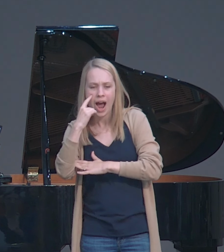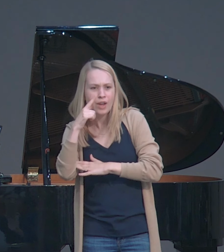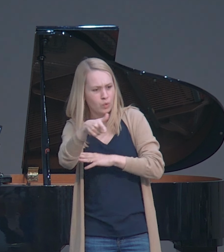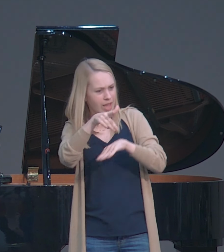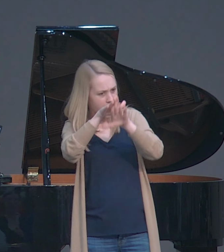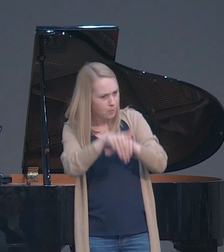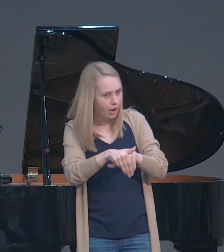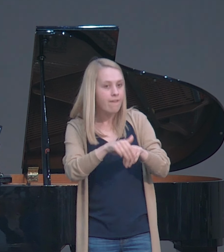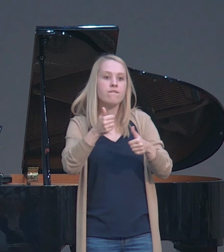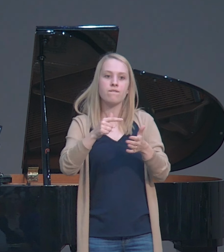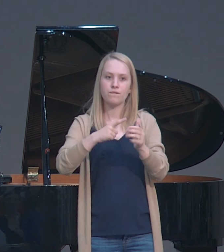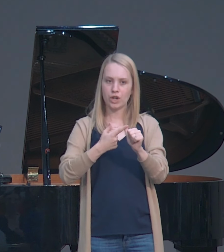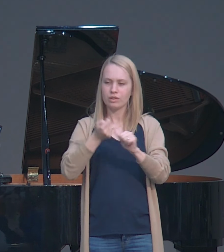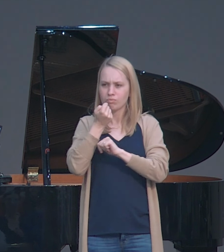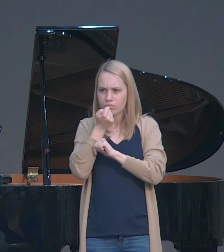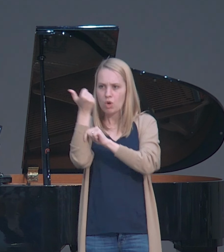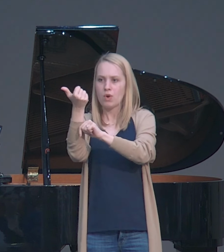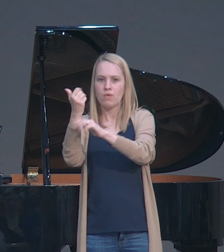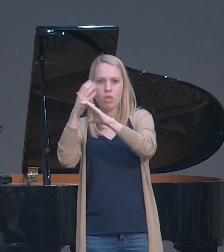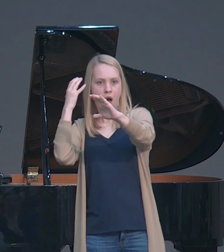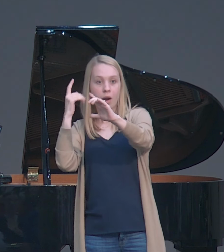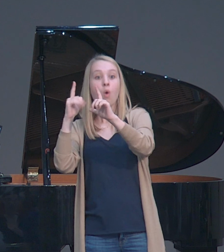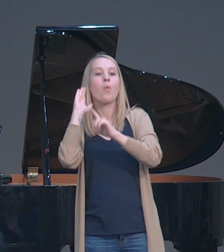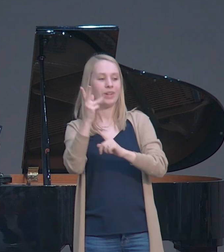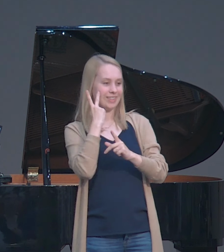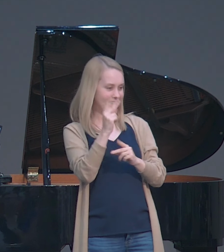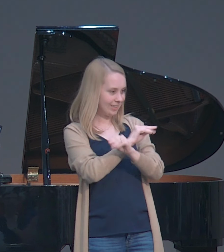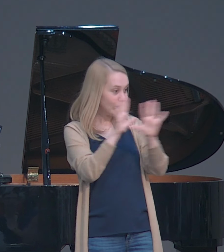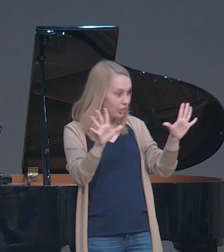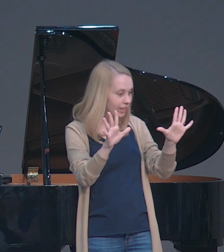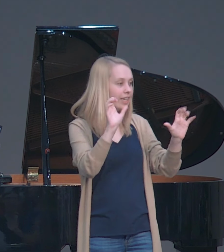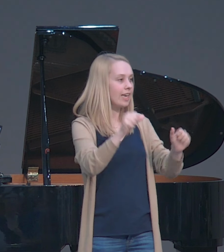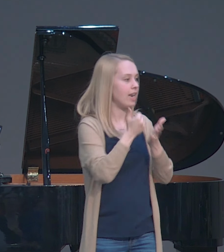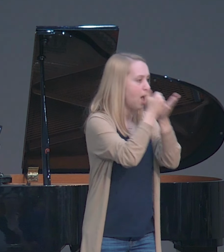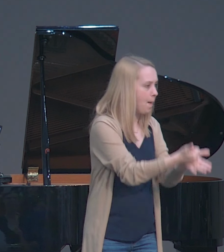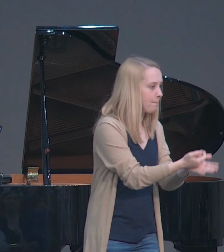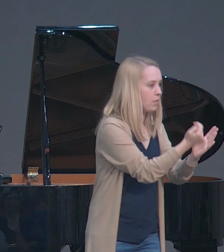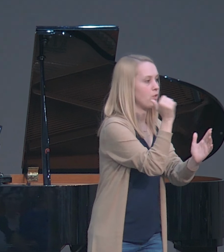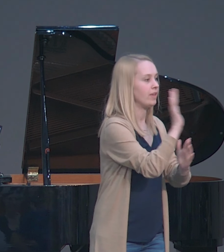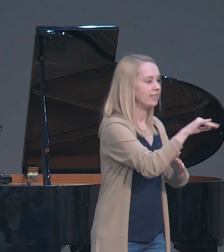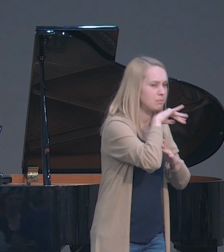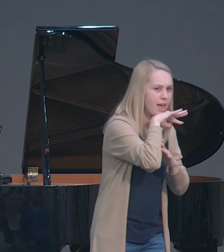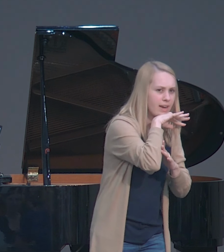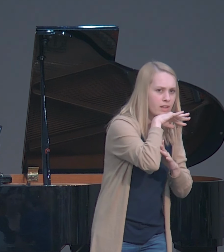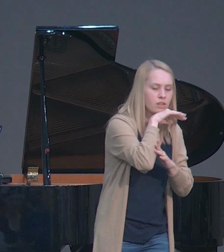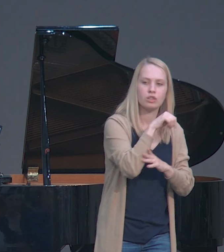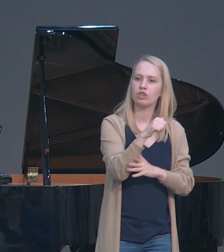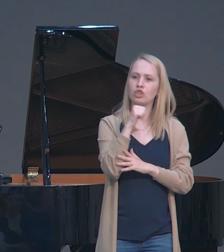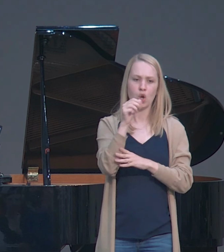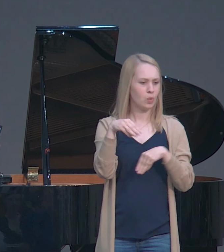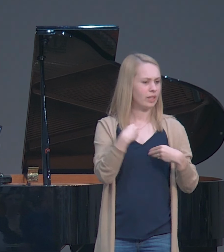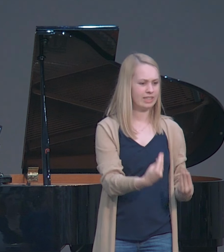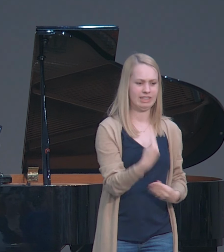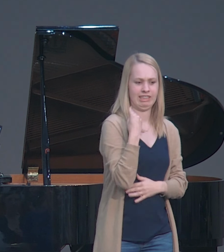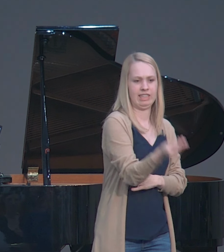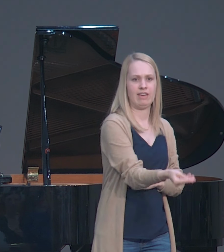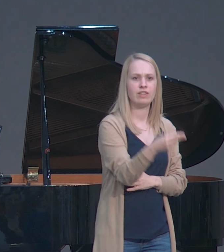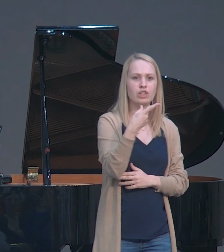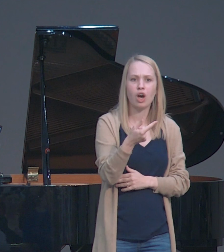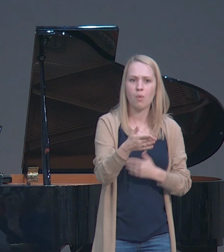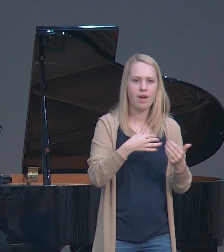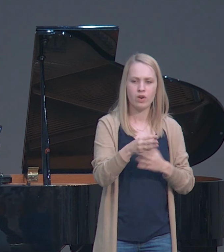your own eye, and then you will see clearly to take the speck out of your brother's eye. Do not give dogs what is holy, and do not throw